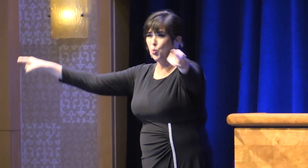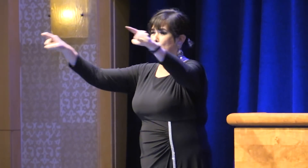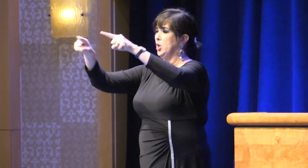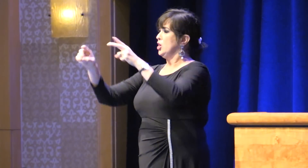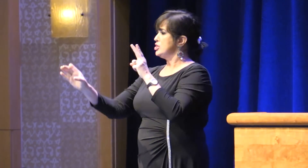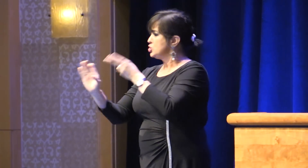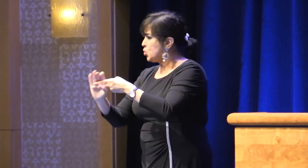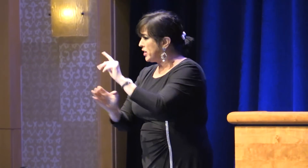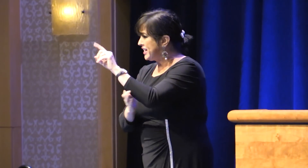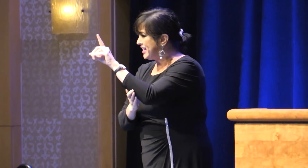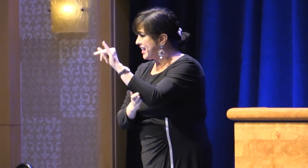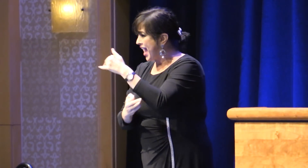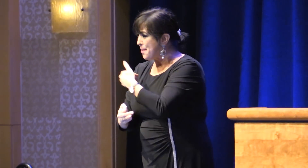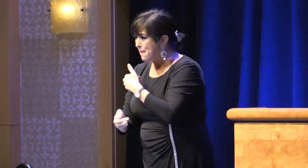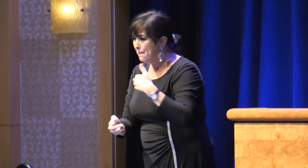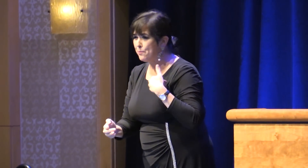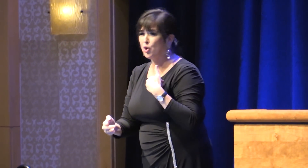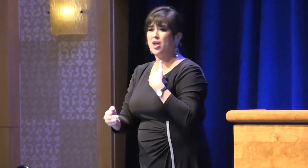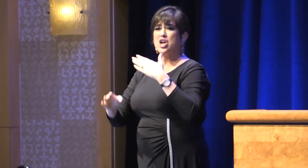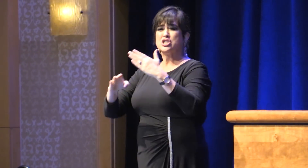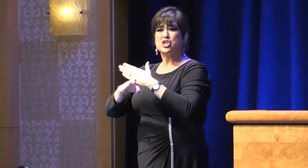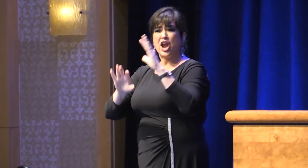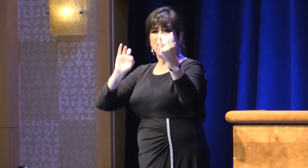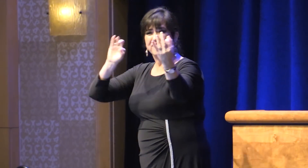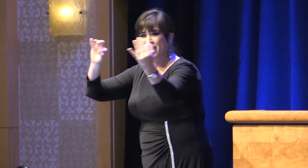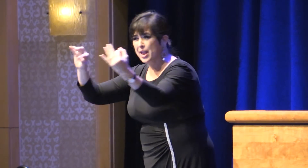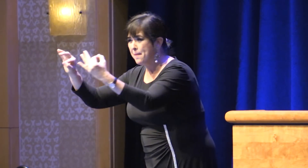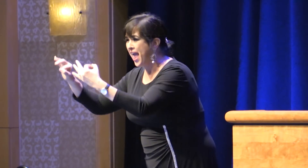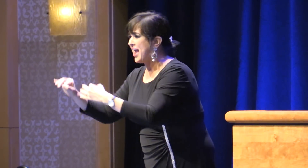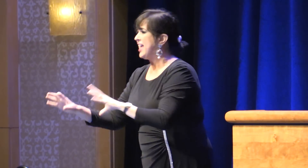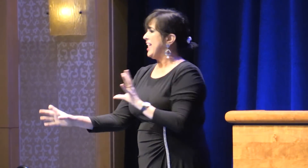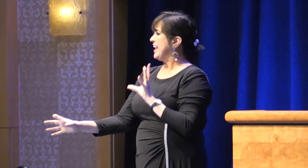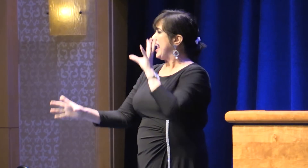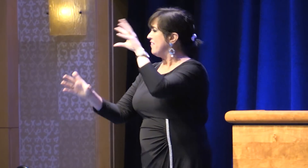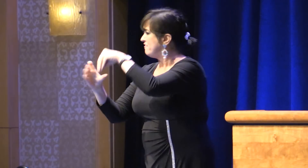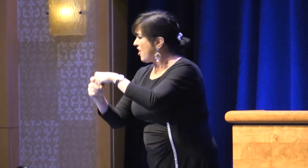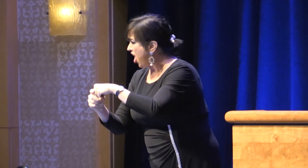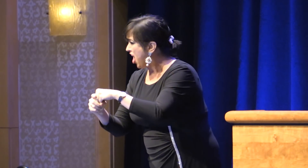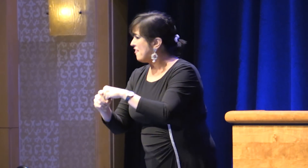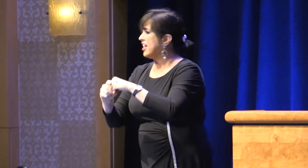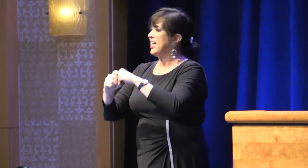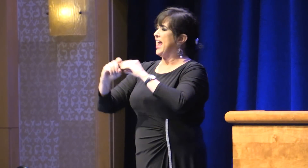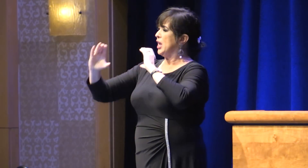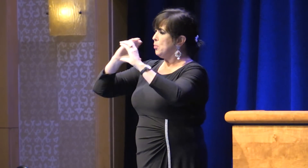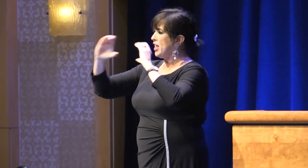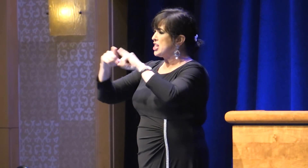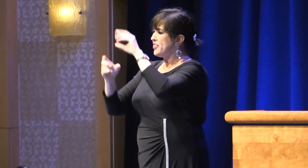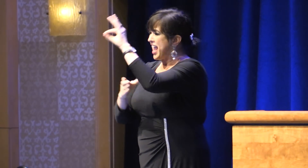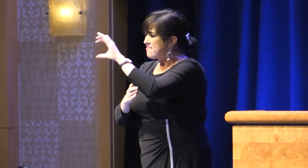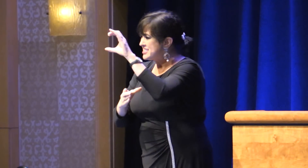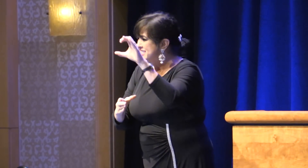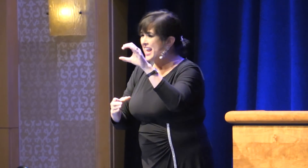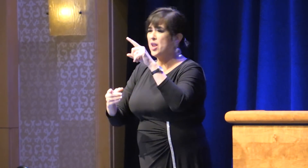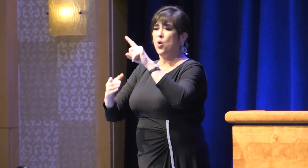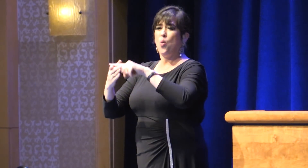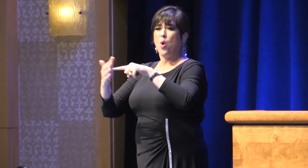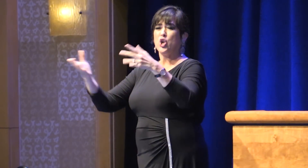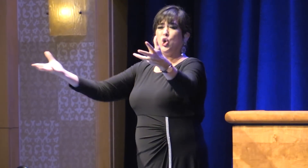We still need support from you. We need you to join TDI, become a member, share feedback, get